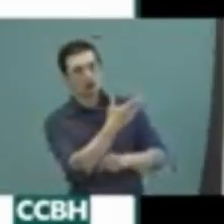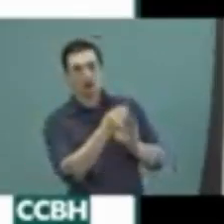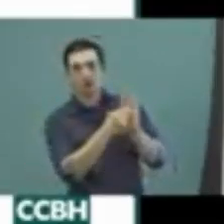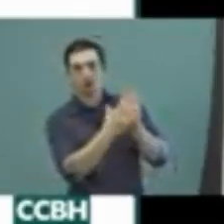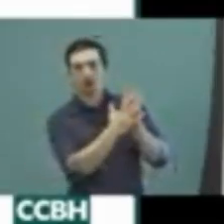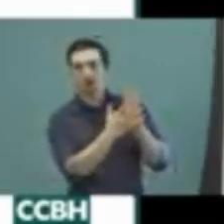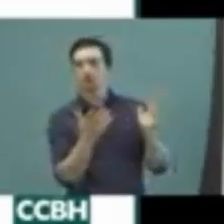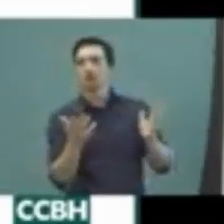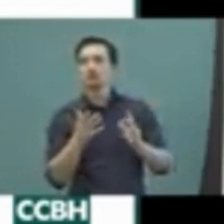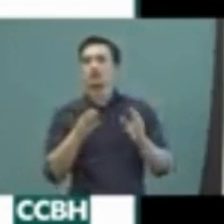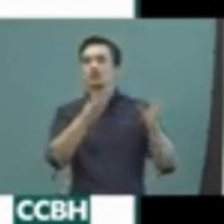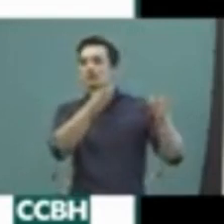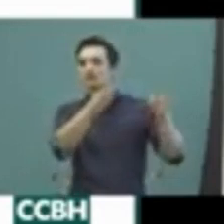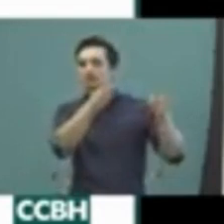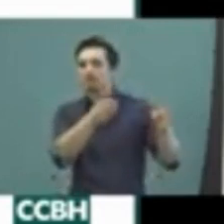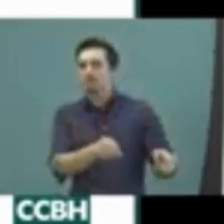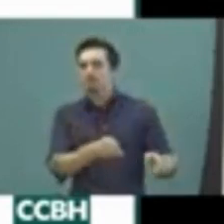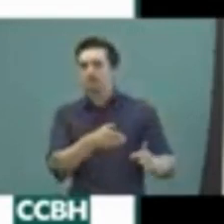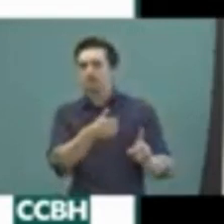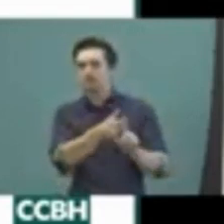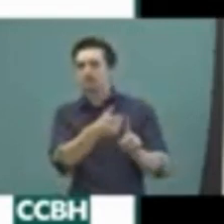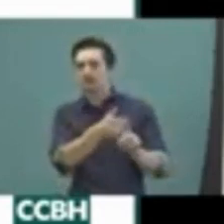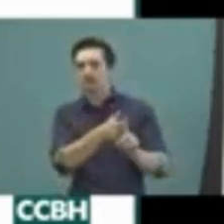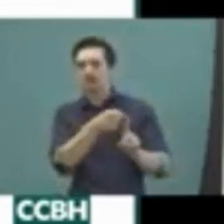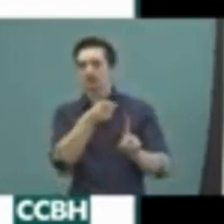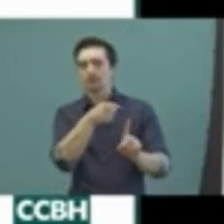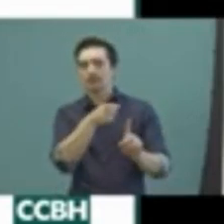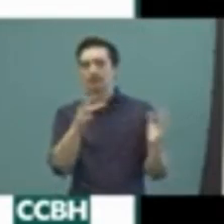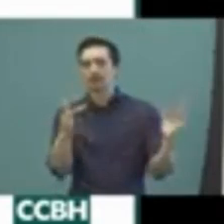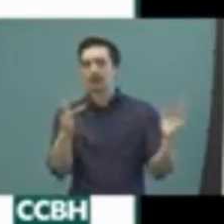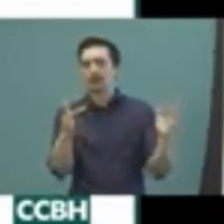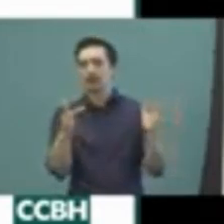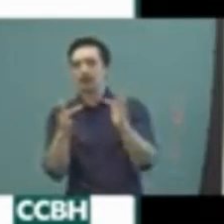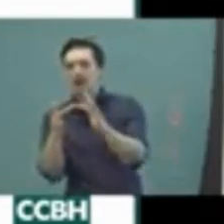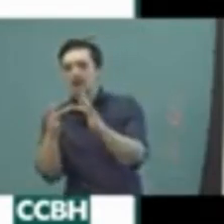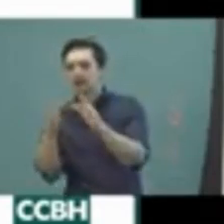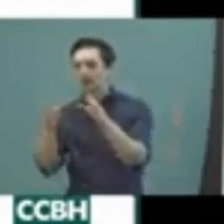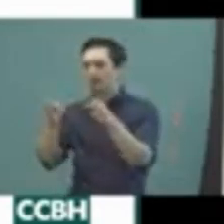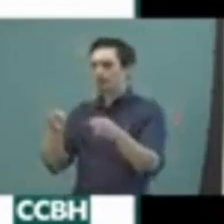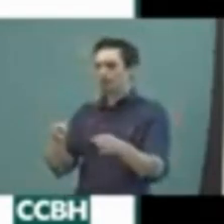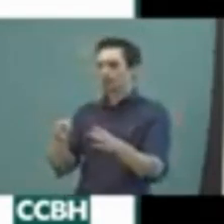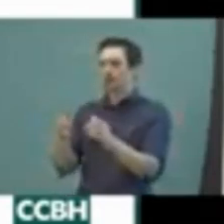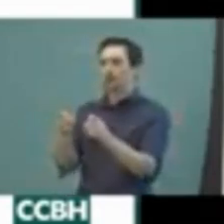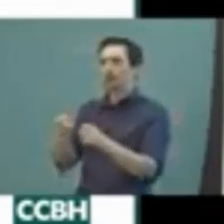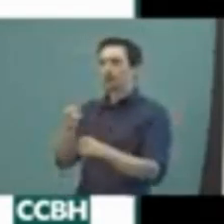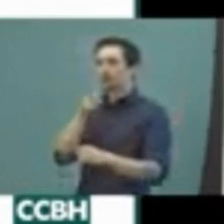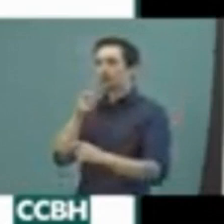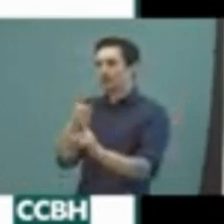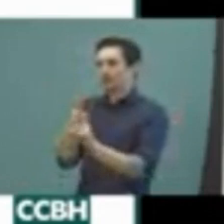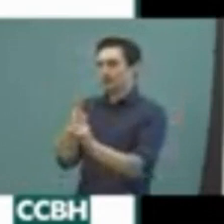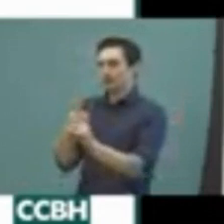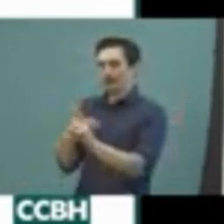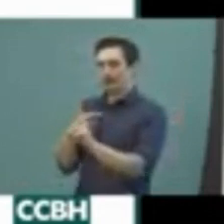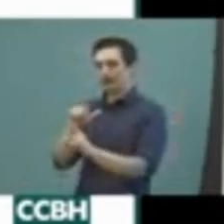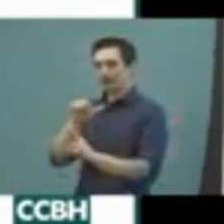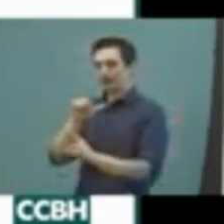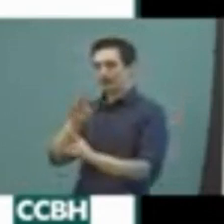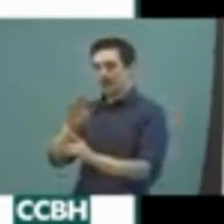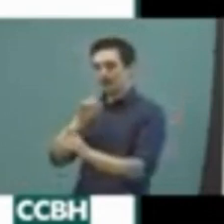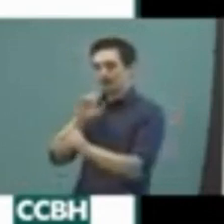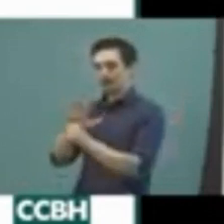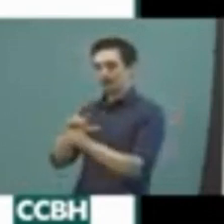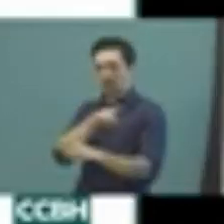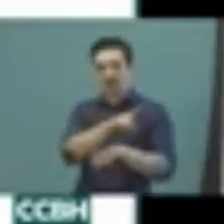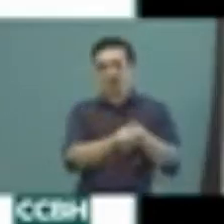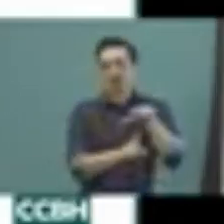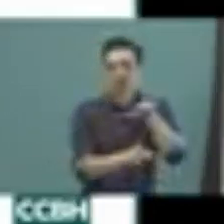are individuals who were a contact to a lab confirmed case and who developed symptoms but